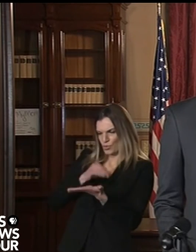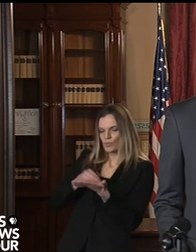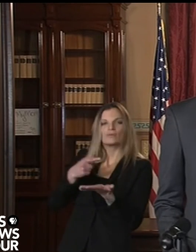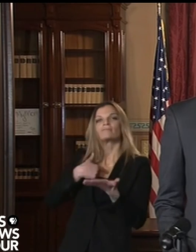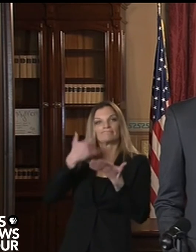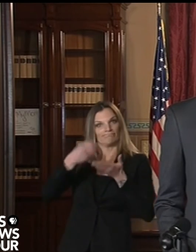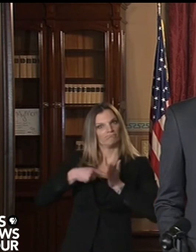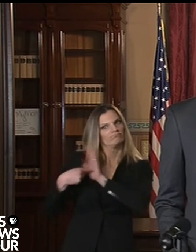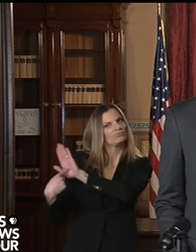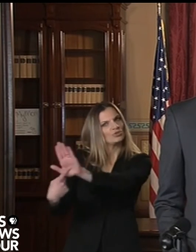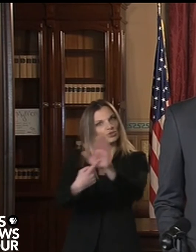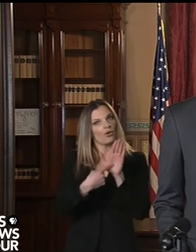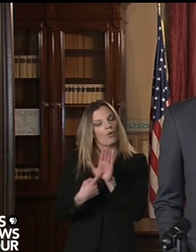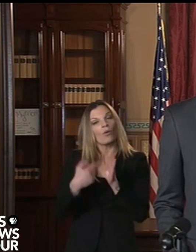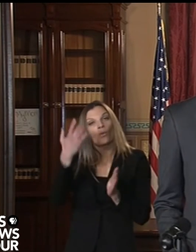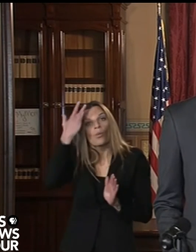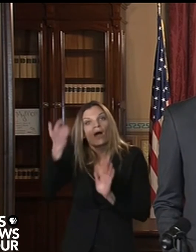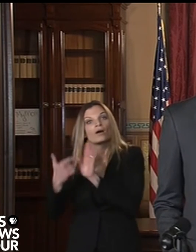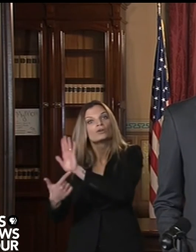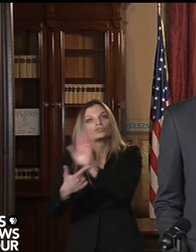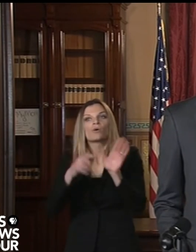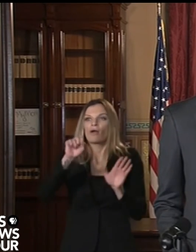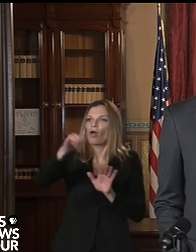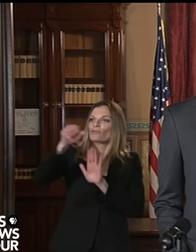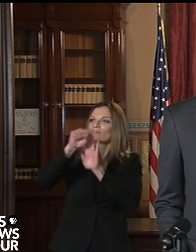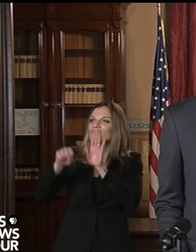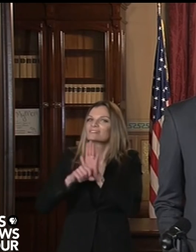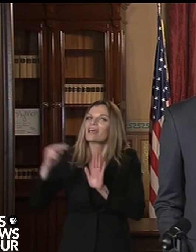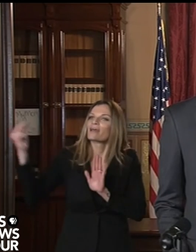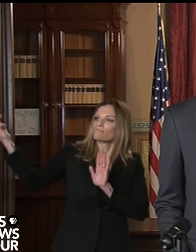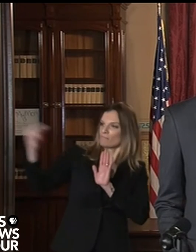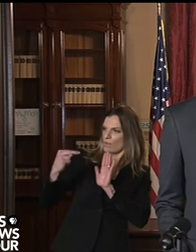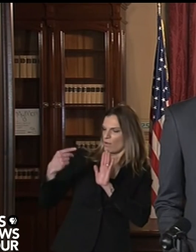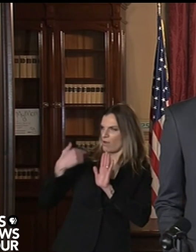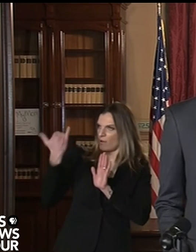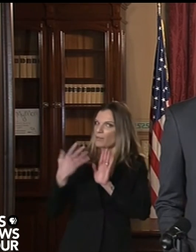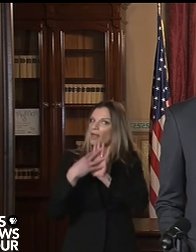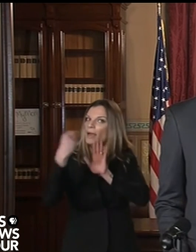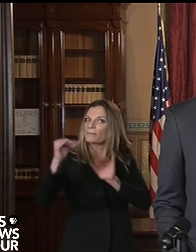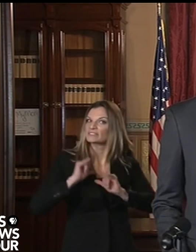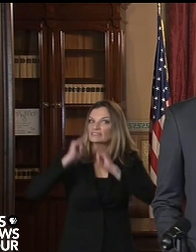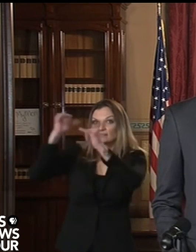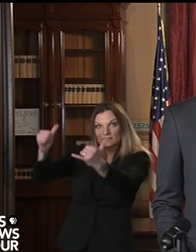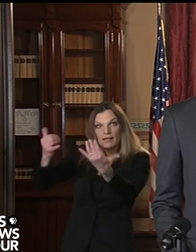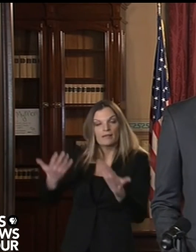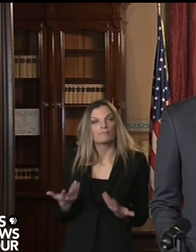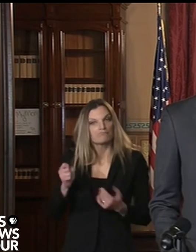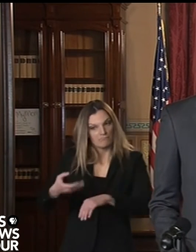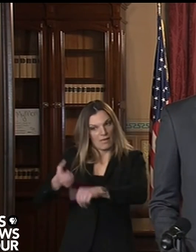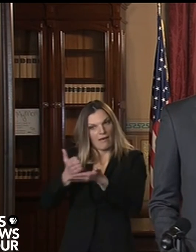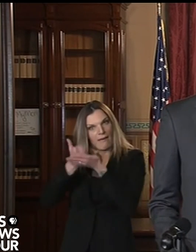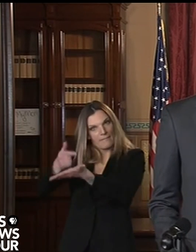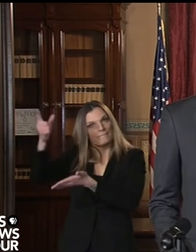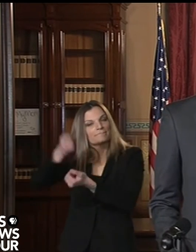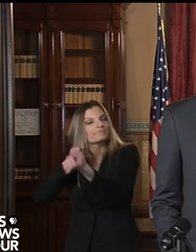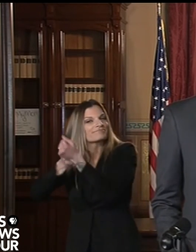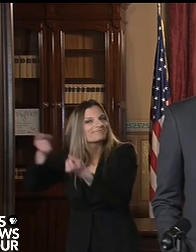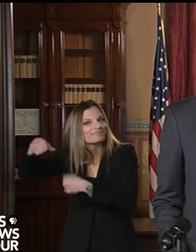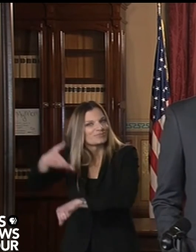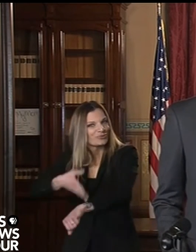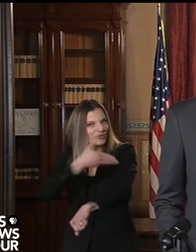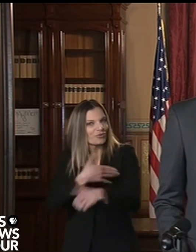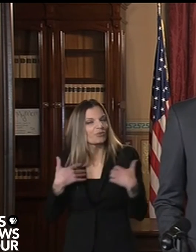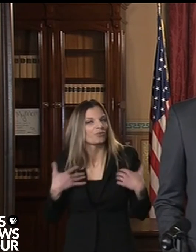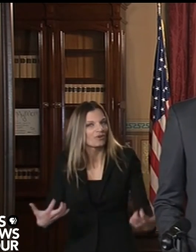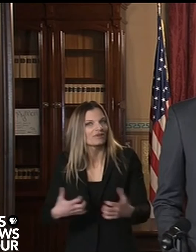everywhere can benefit from and build upon our progress in the weeks and months ahead. So I'd like to close inspired by the